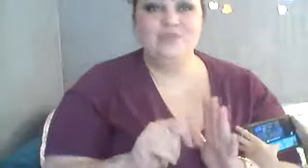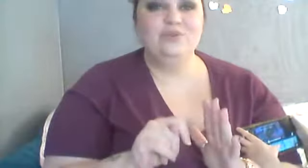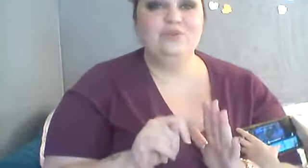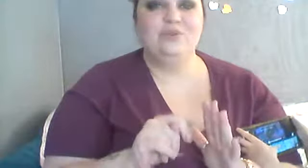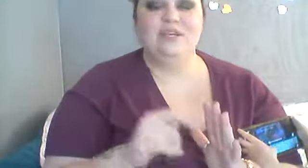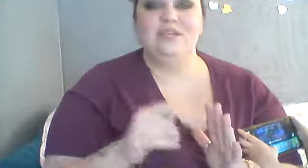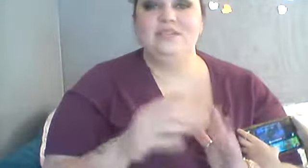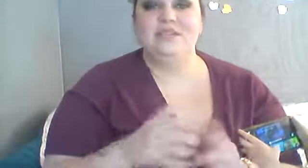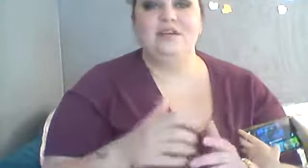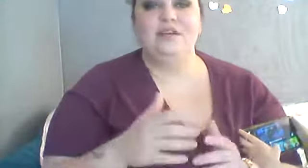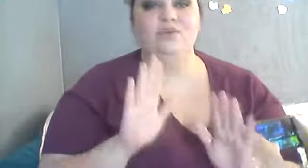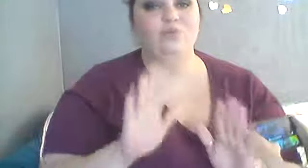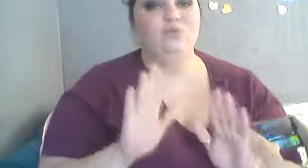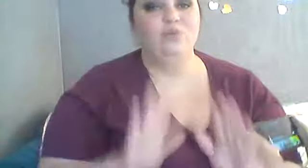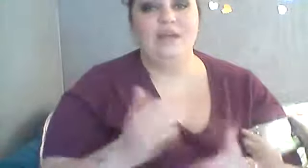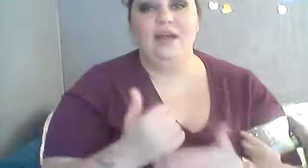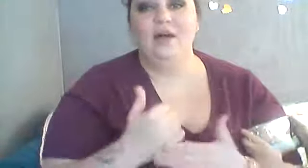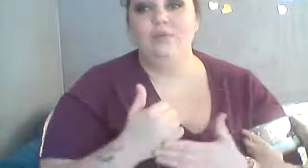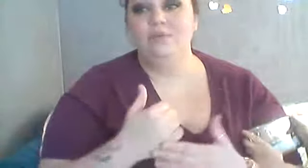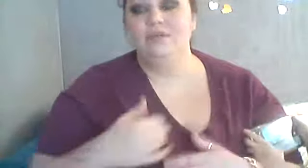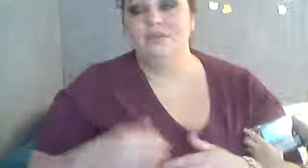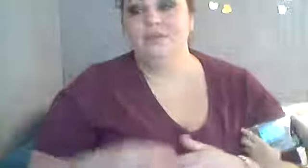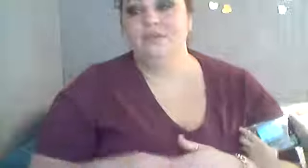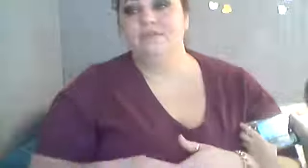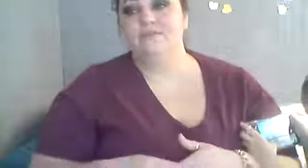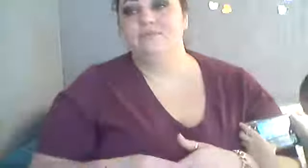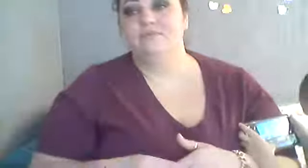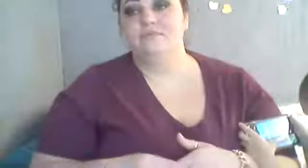YouTube is a great help.